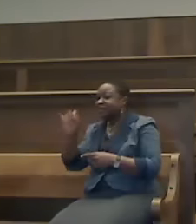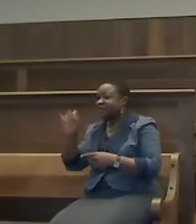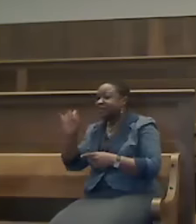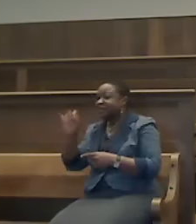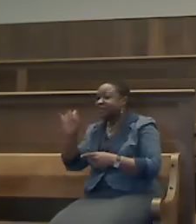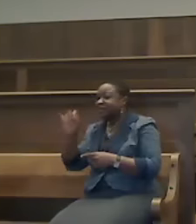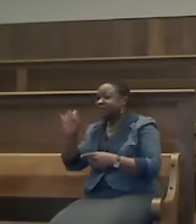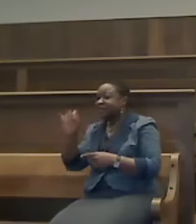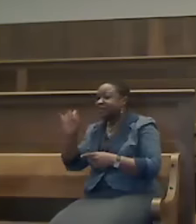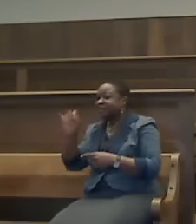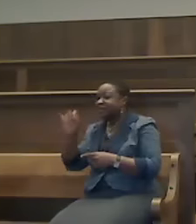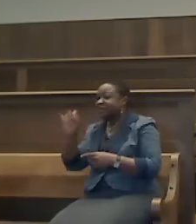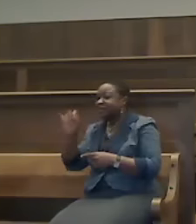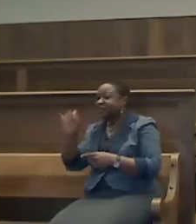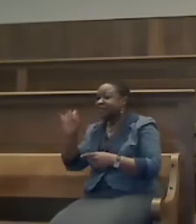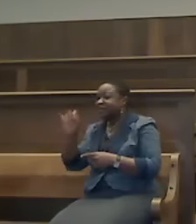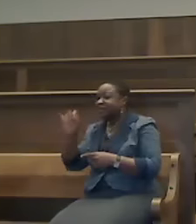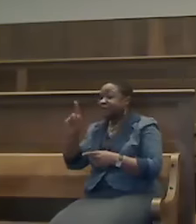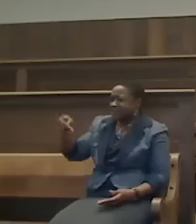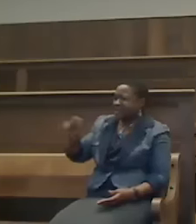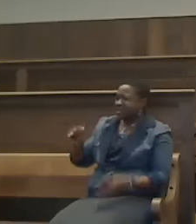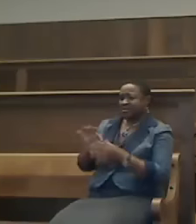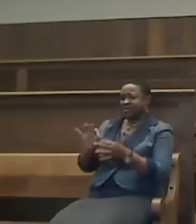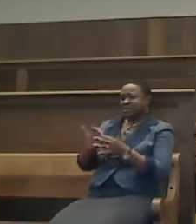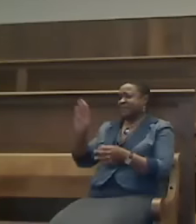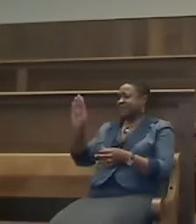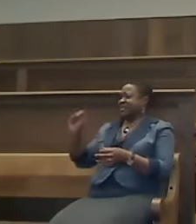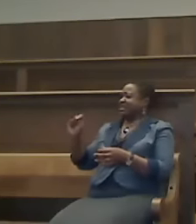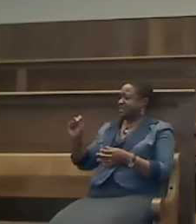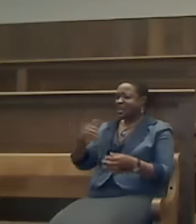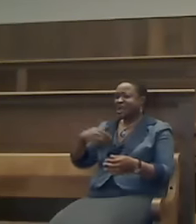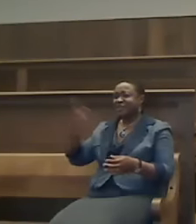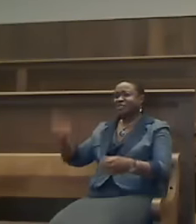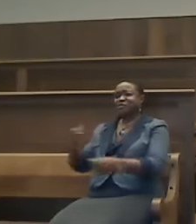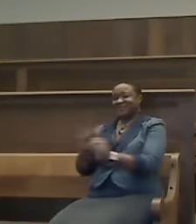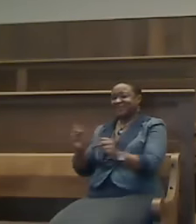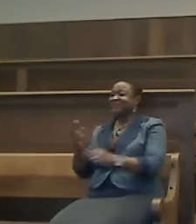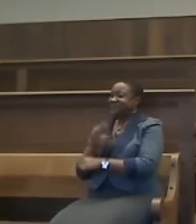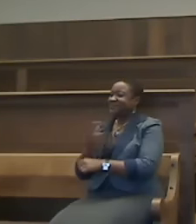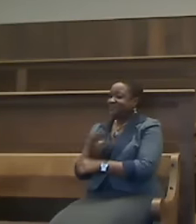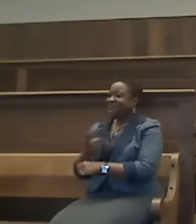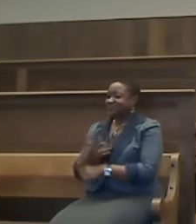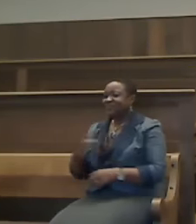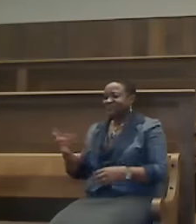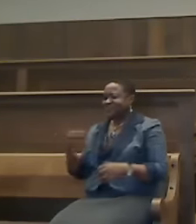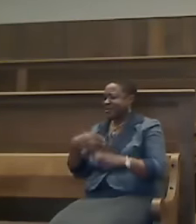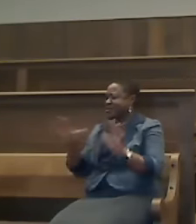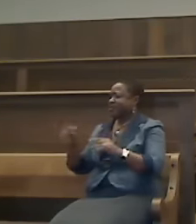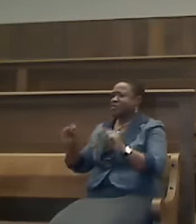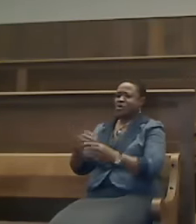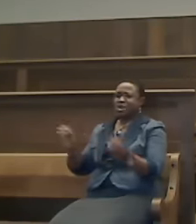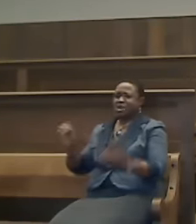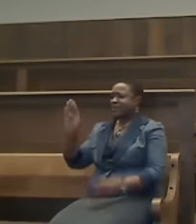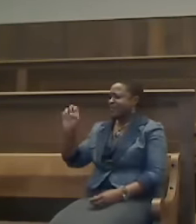the EPA say that Bt has a history of safe use and is completely benign and has